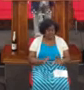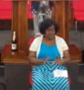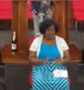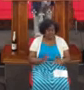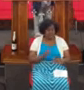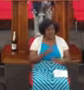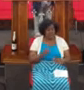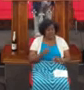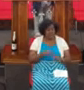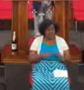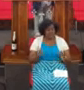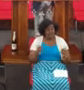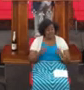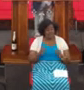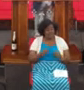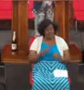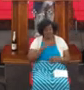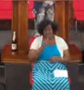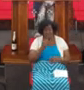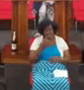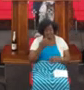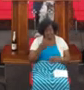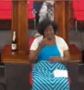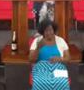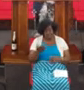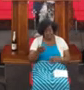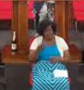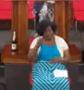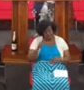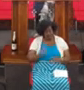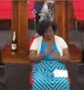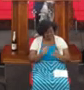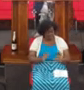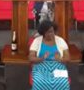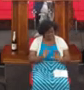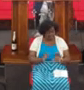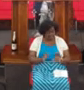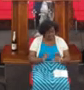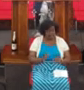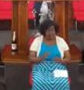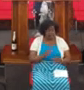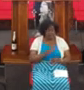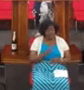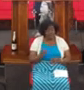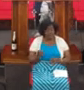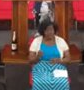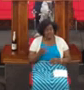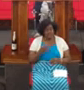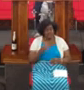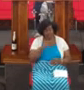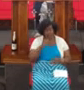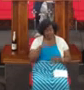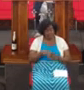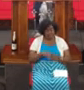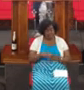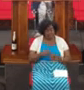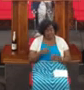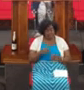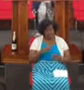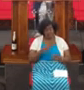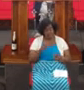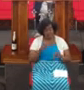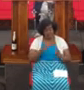But trouble wasn't just brewing because it was the Sabbath and they were in this Pharisee's